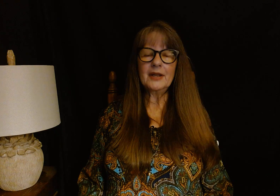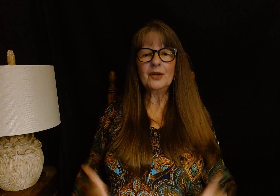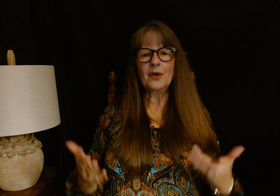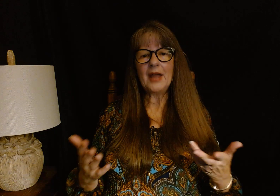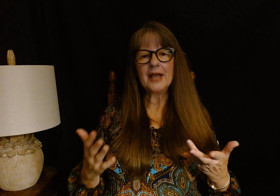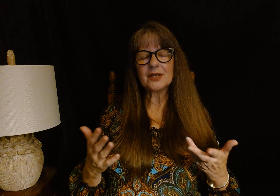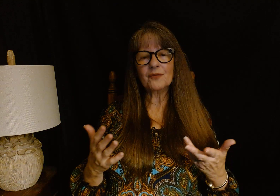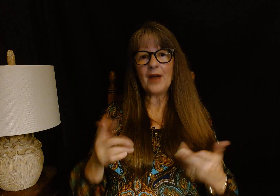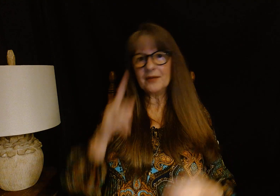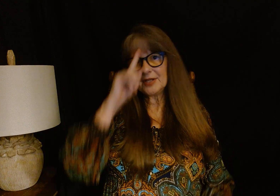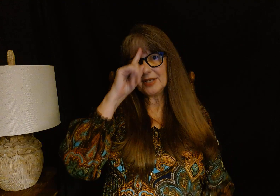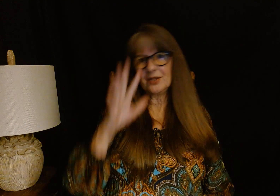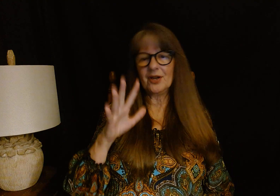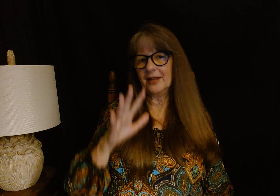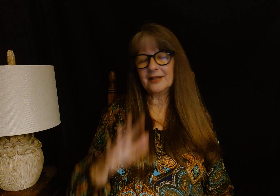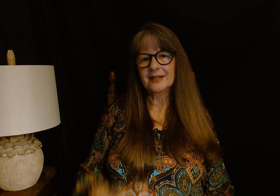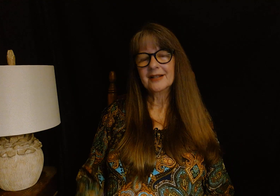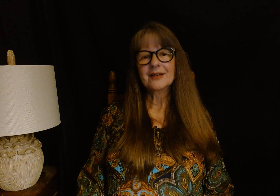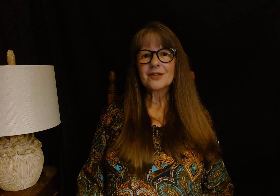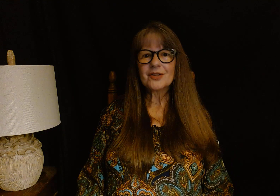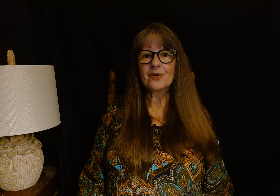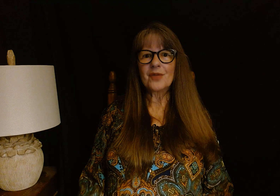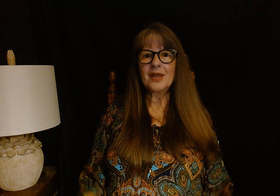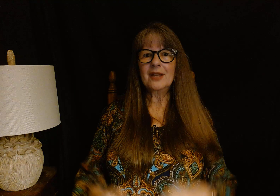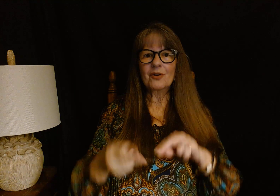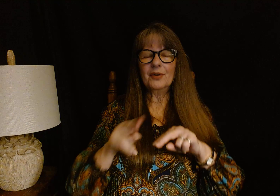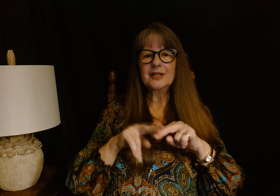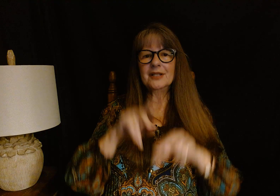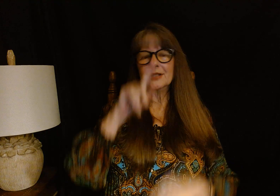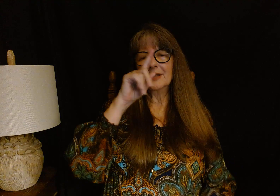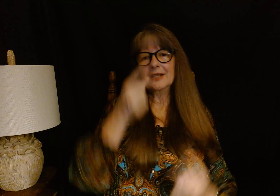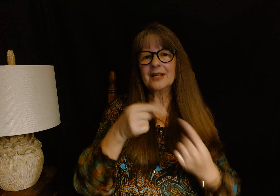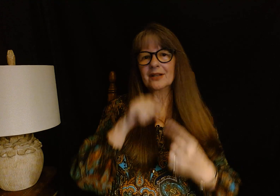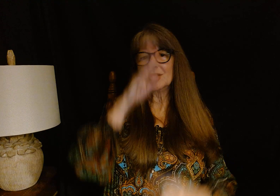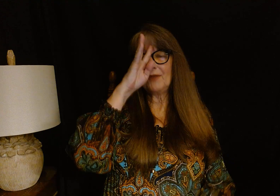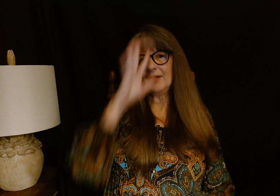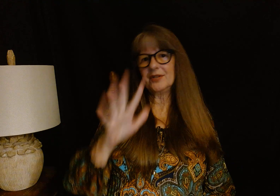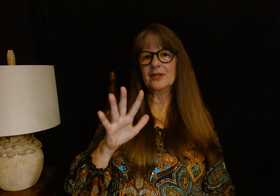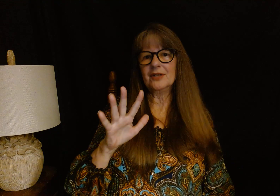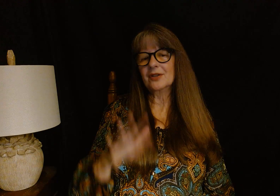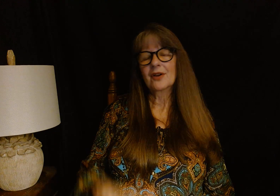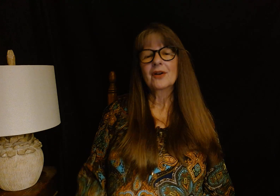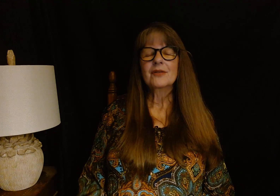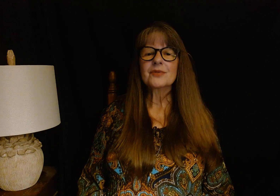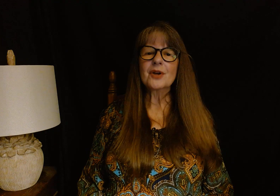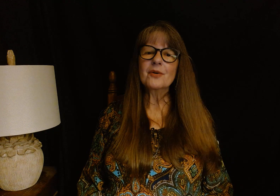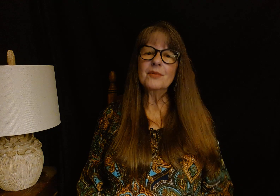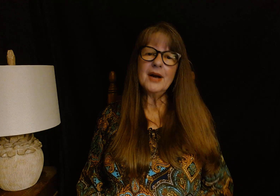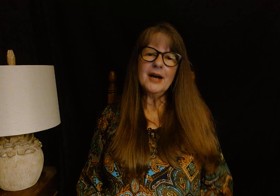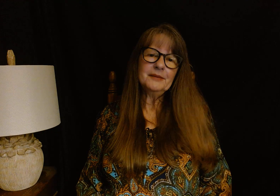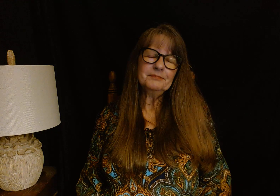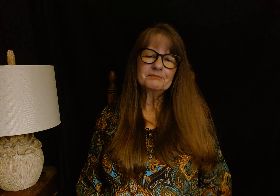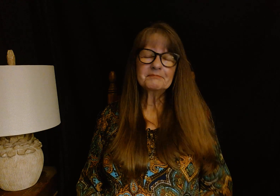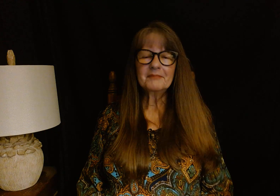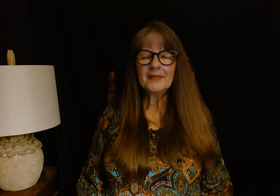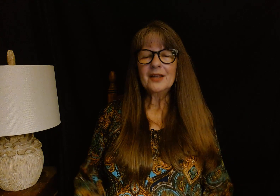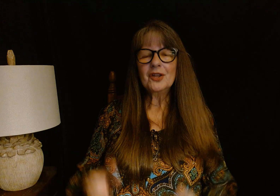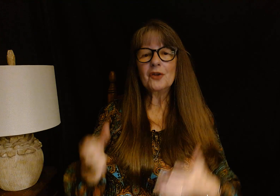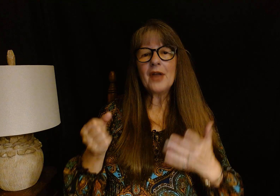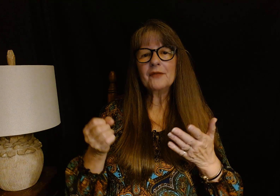it has 5 cents on it. So they can increase it until it's 5 cents. So, you have to, or